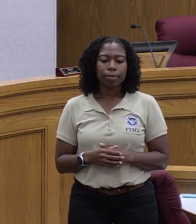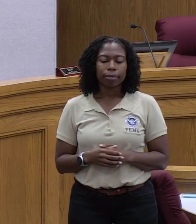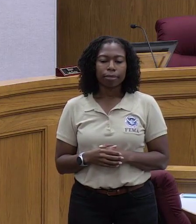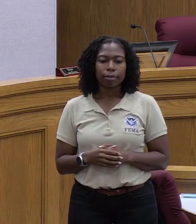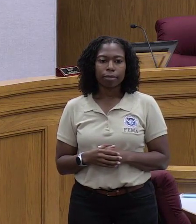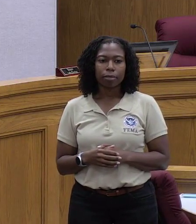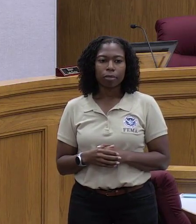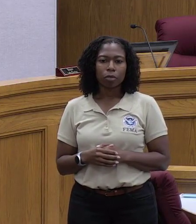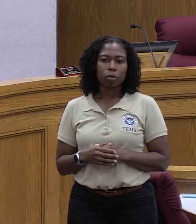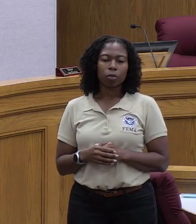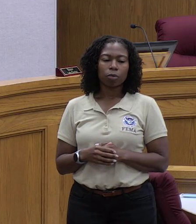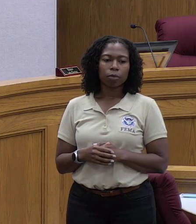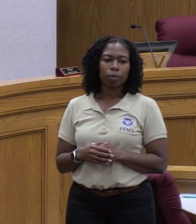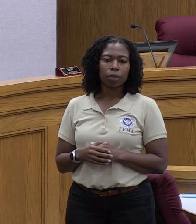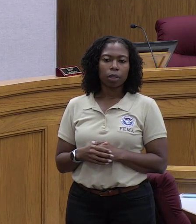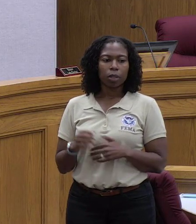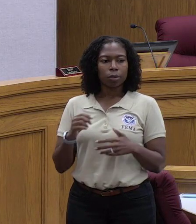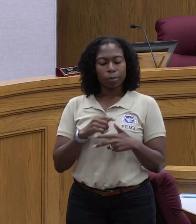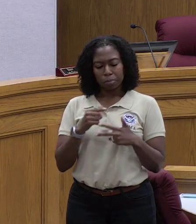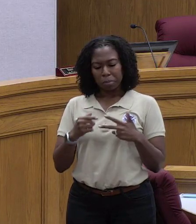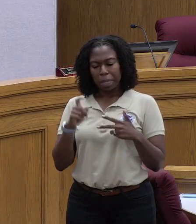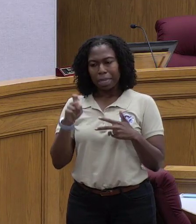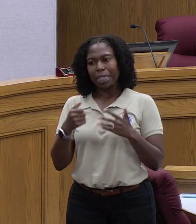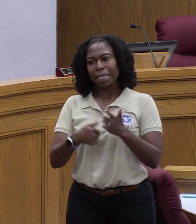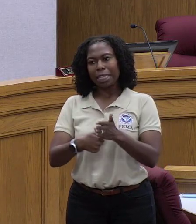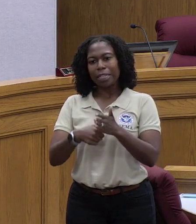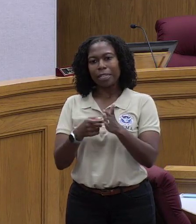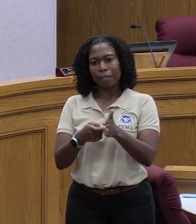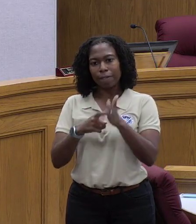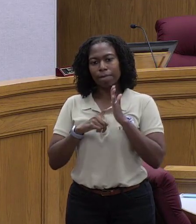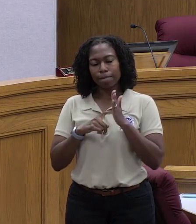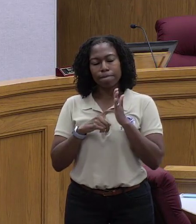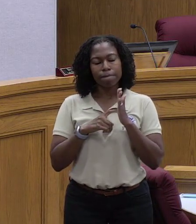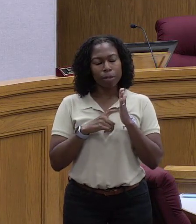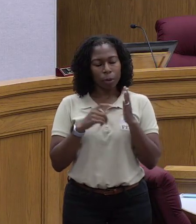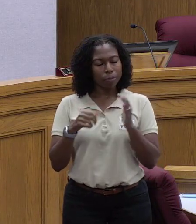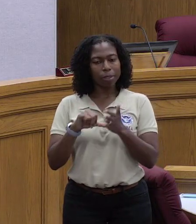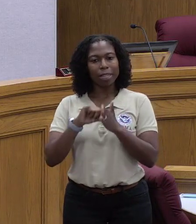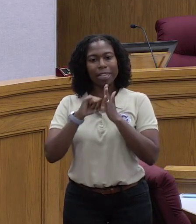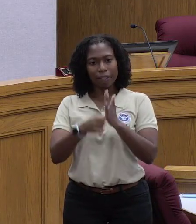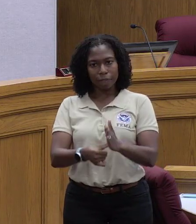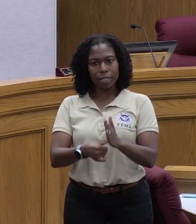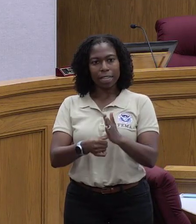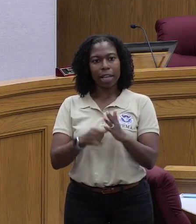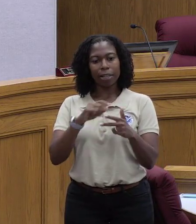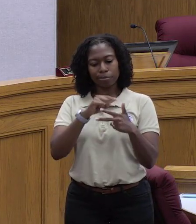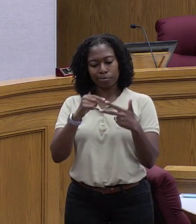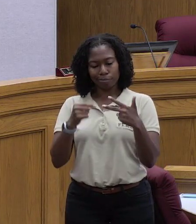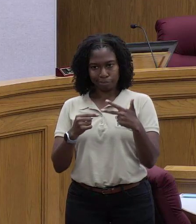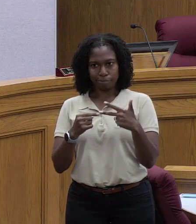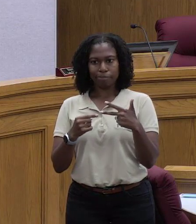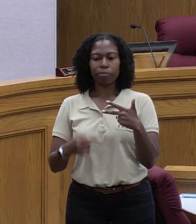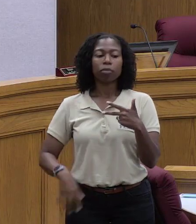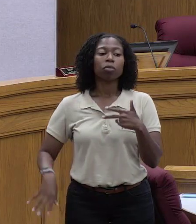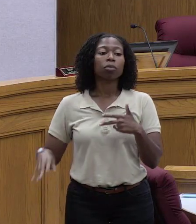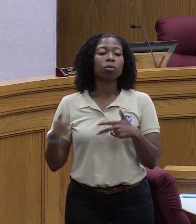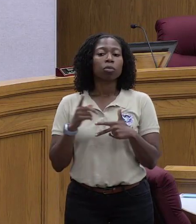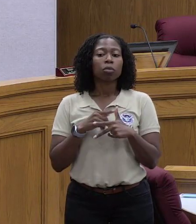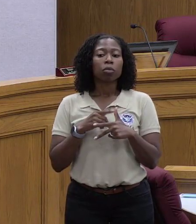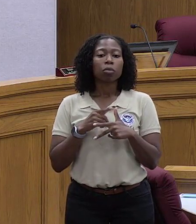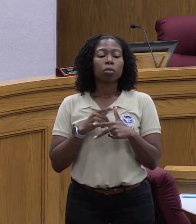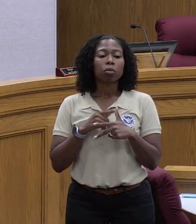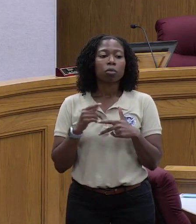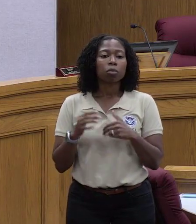I want to emphasize. FEMA will emphasize this when they get up, but I want to remind everyone we still have reports of